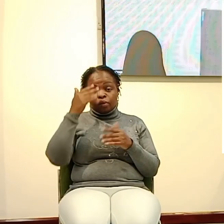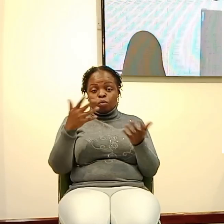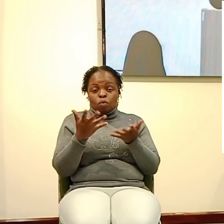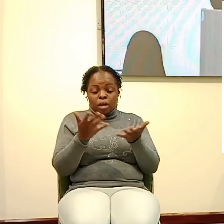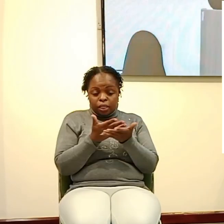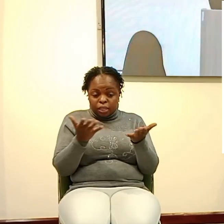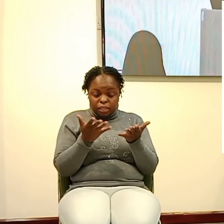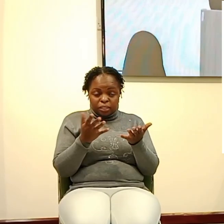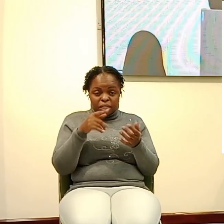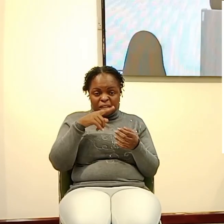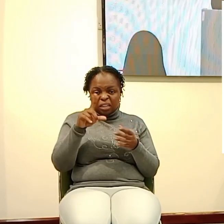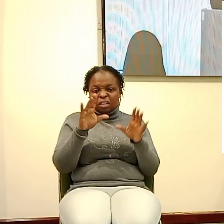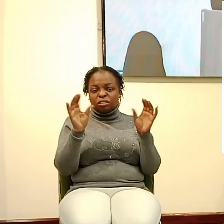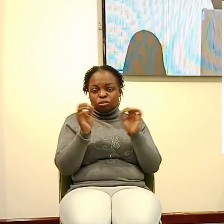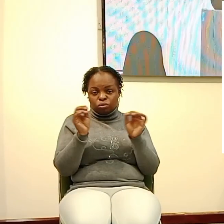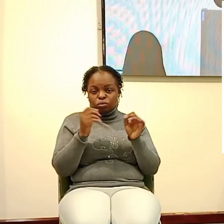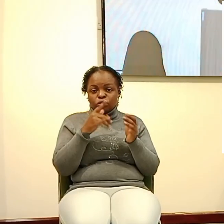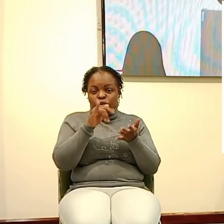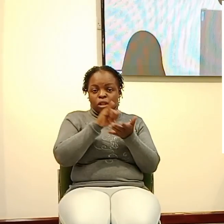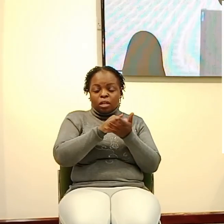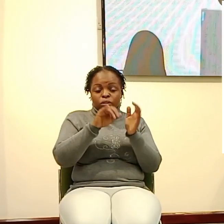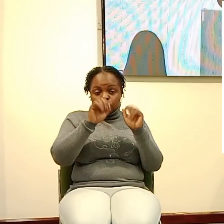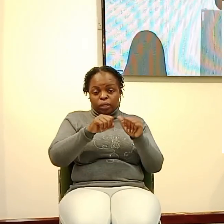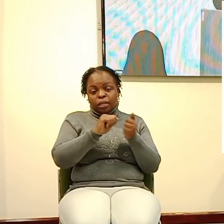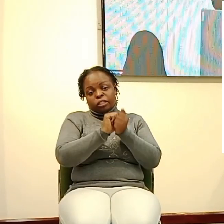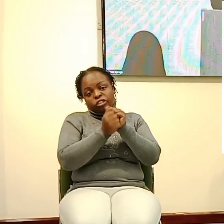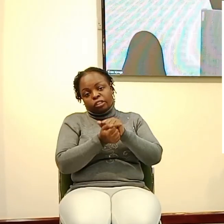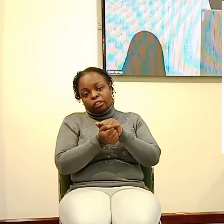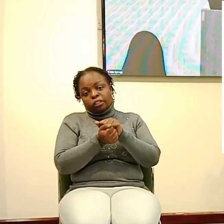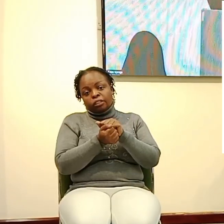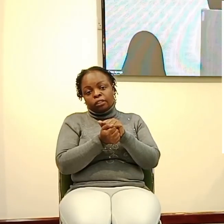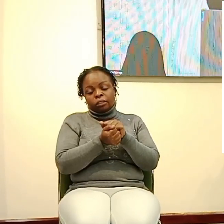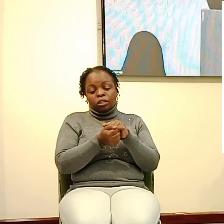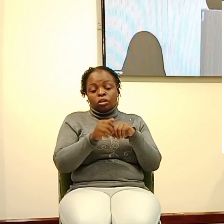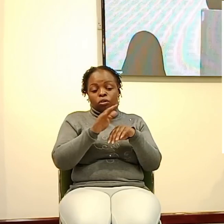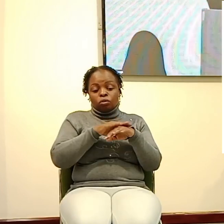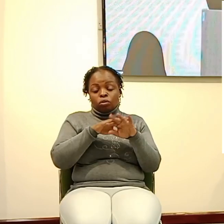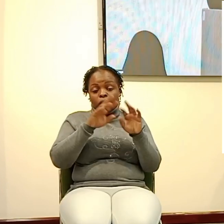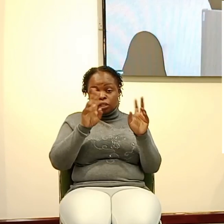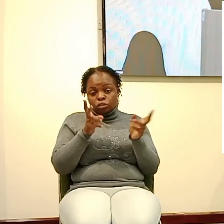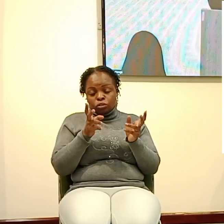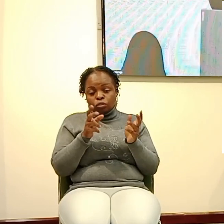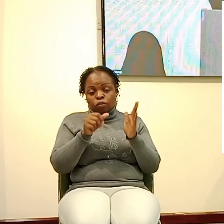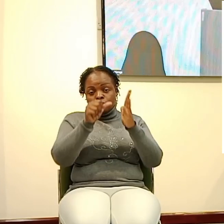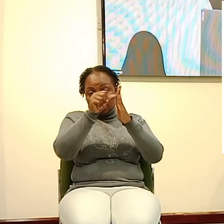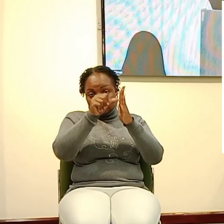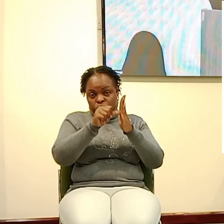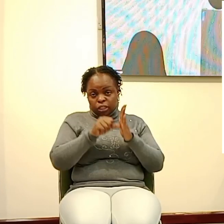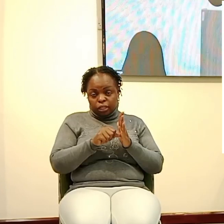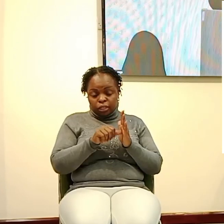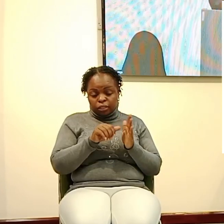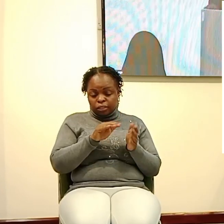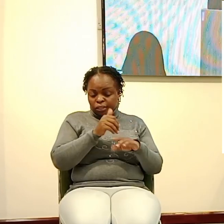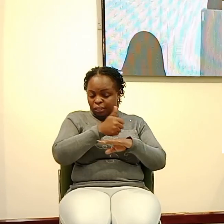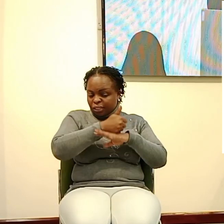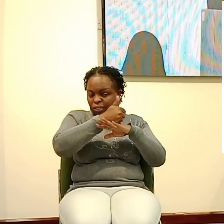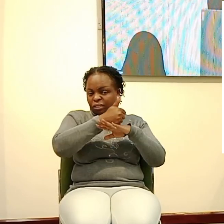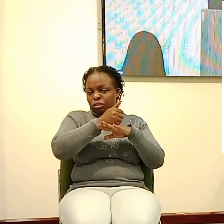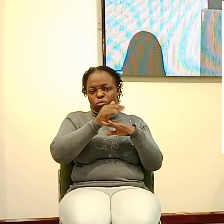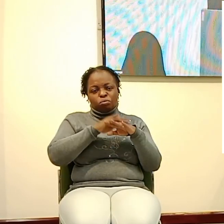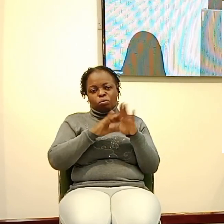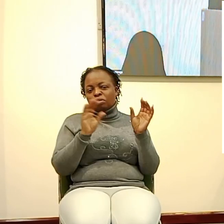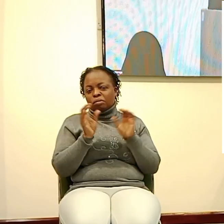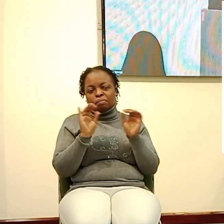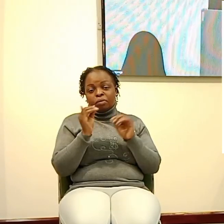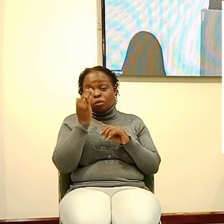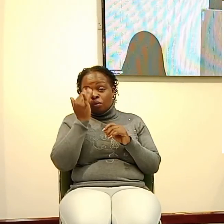things are not going right so that we can correct it. So on the issue of agenda setting, we are not doing well.